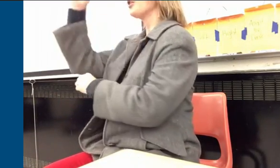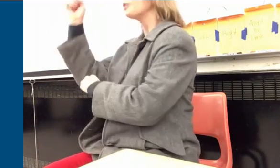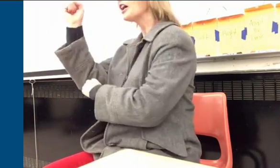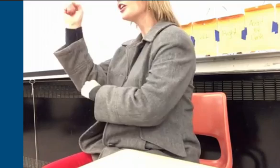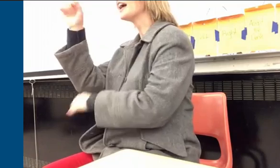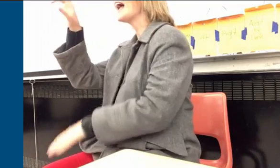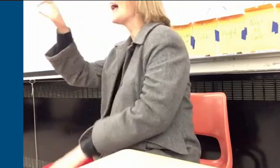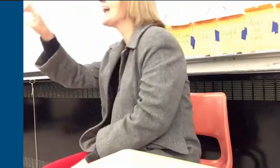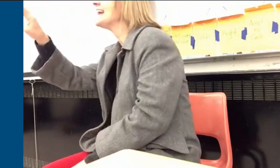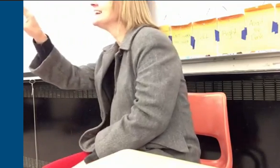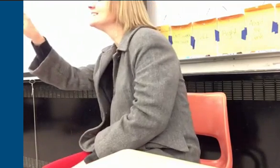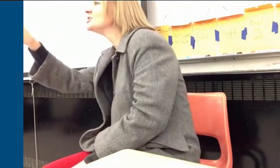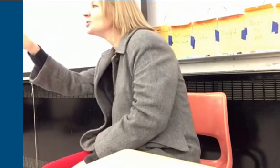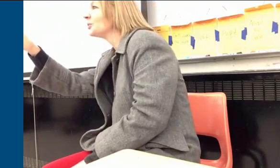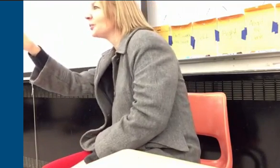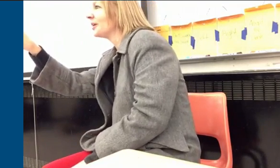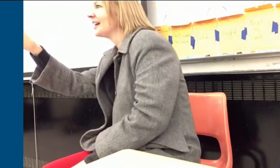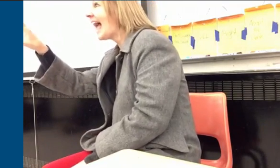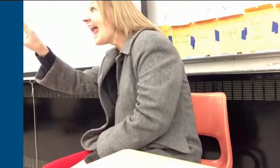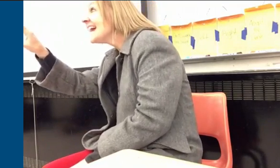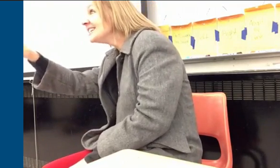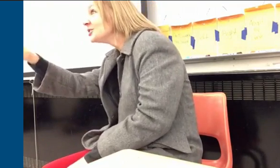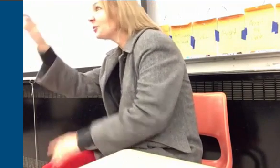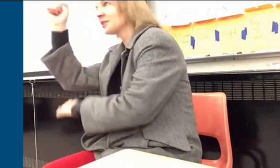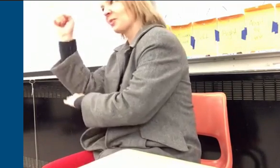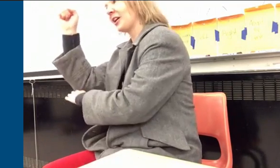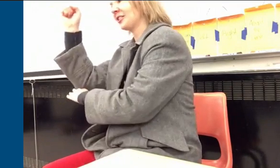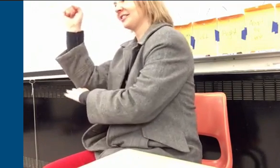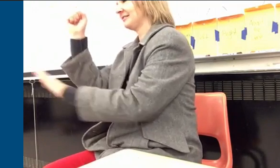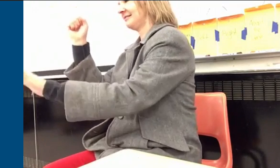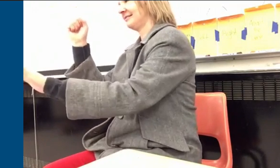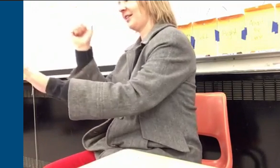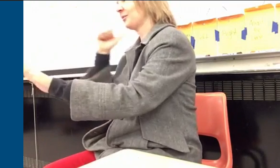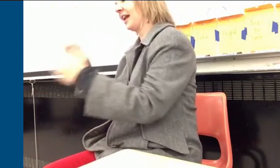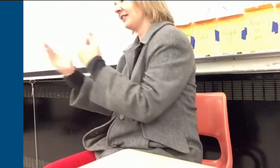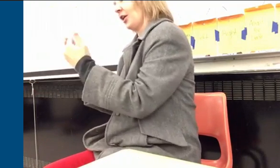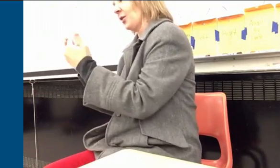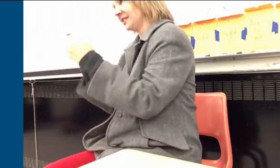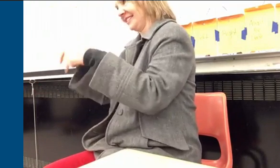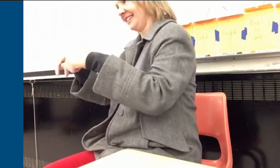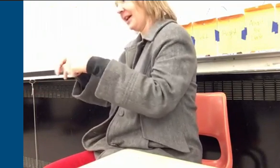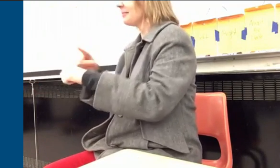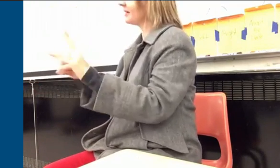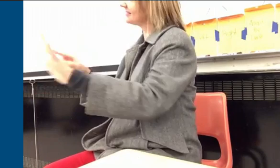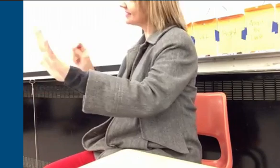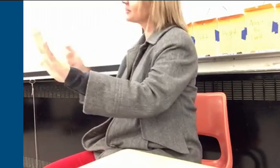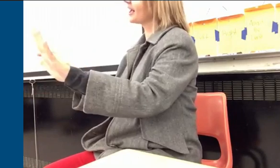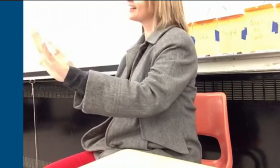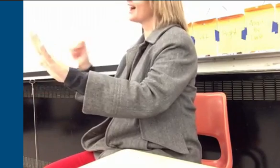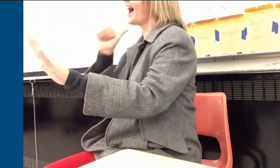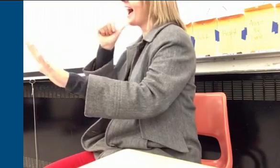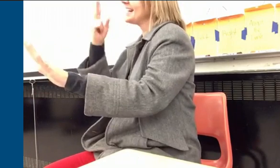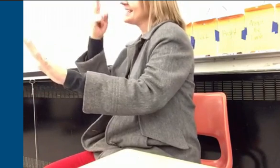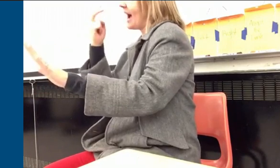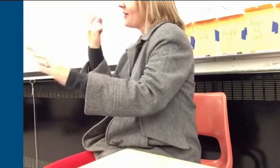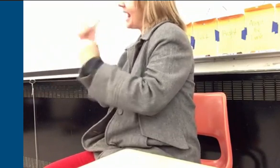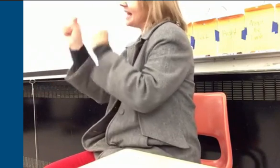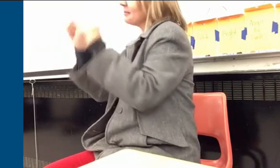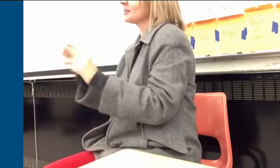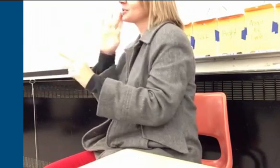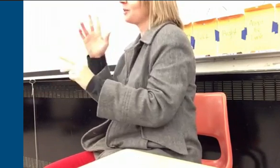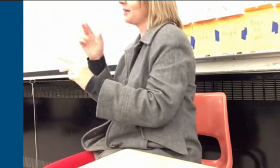82. Wow. 82. We were nowhere near close in this group, but that's okay. Again, I don't think anybody will ever break